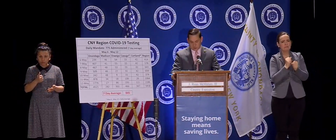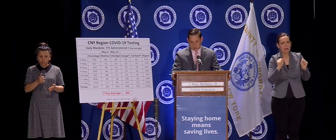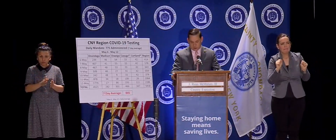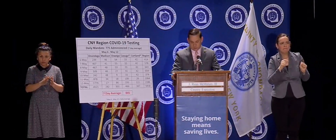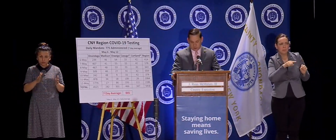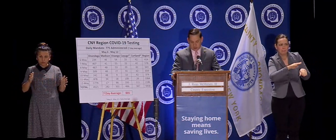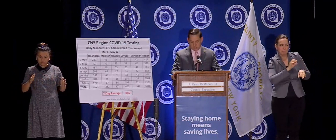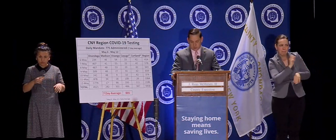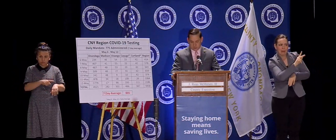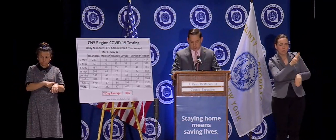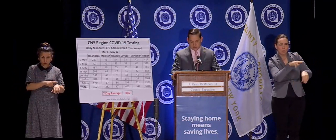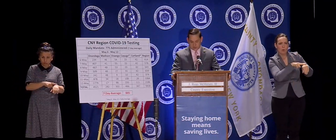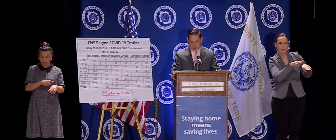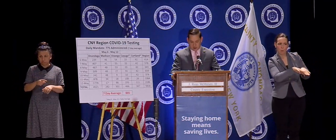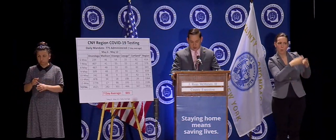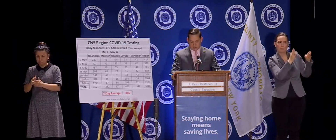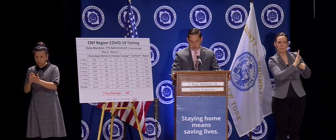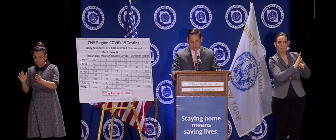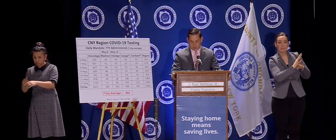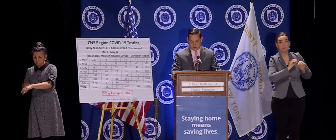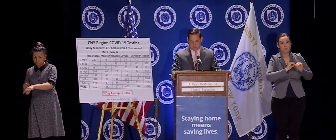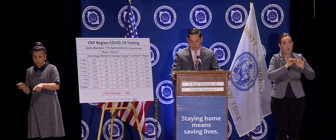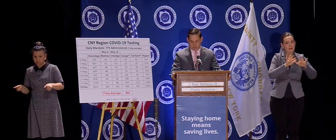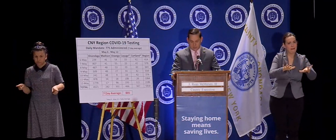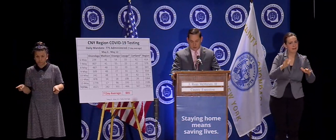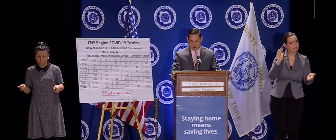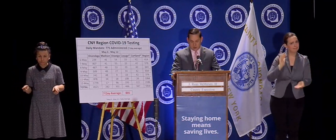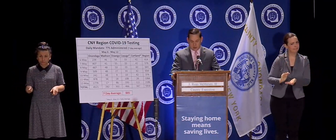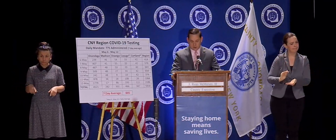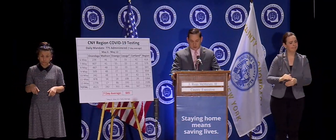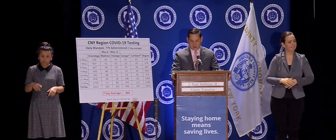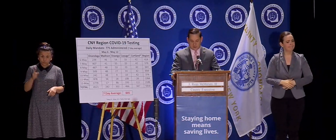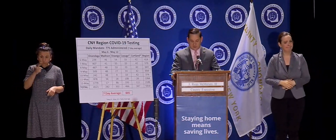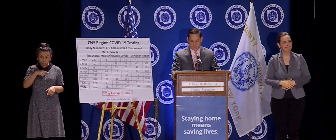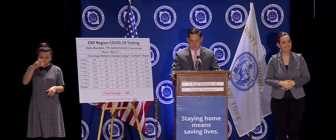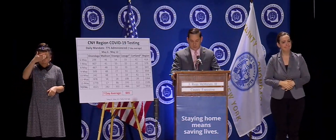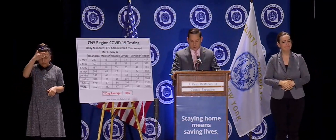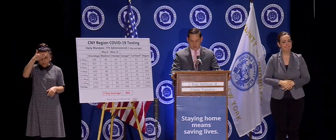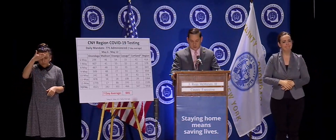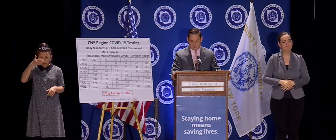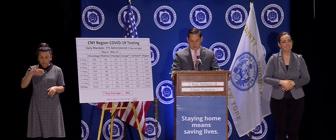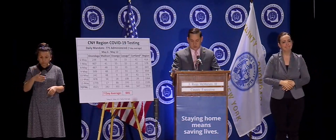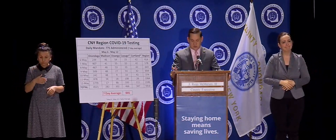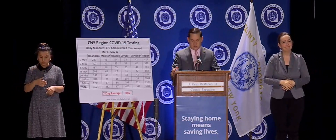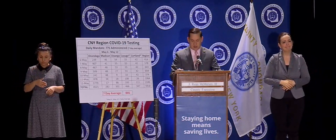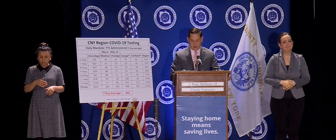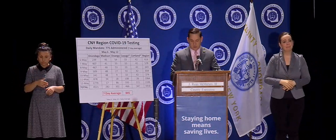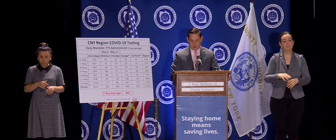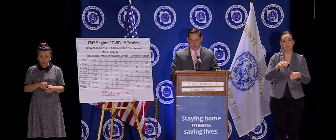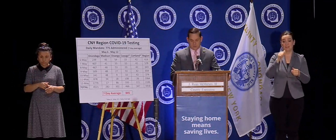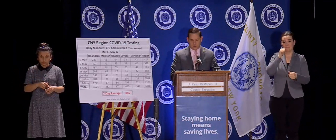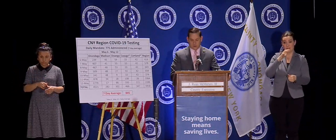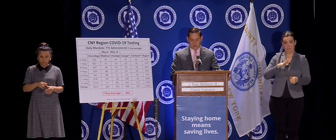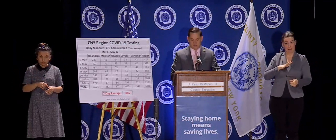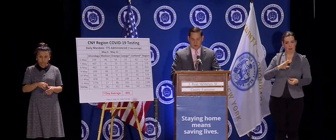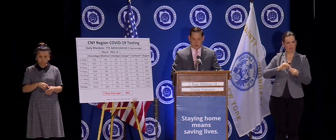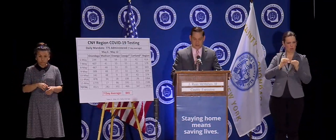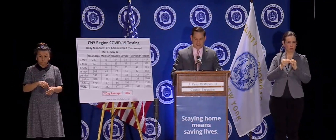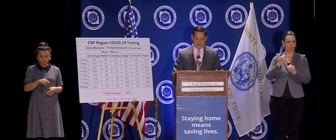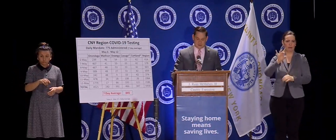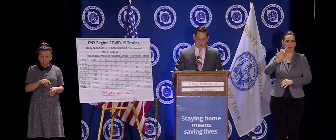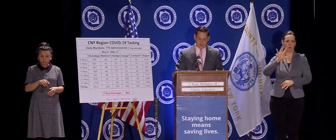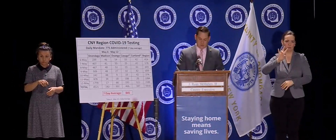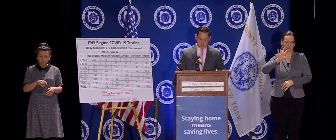we look at total number, who the cases are, who they've been, 875 female, 613 male, 47